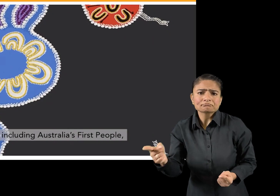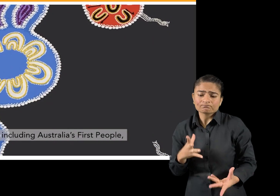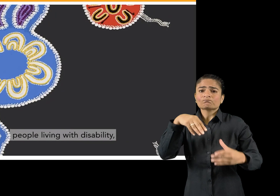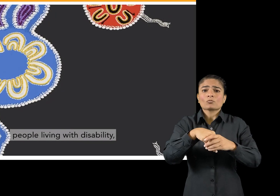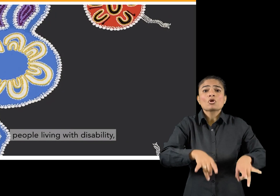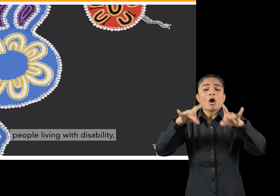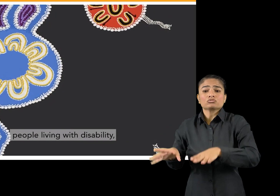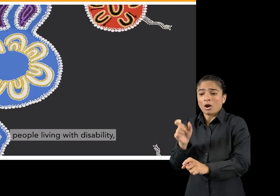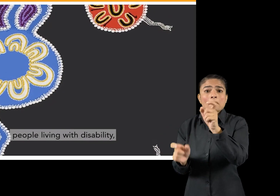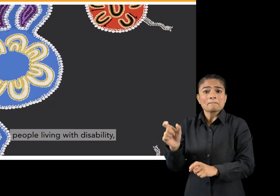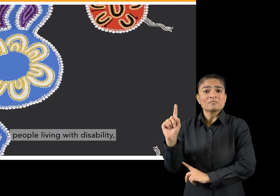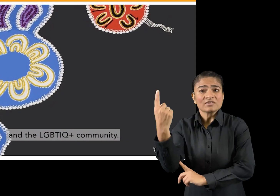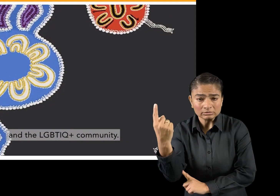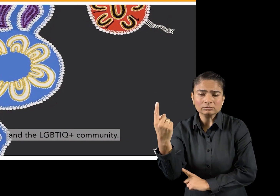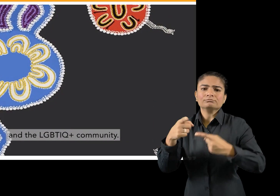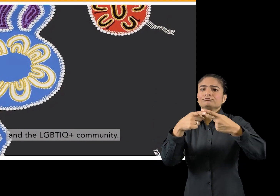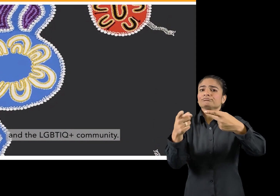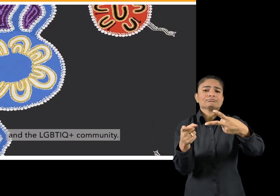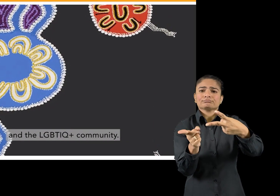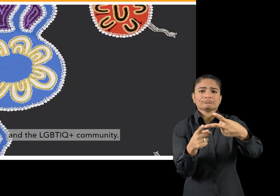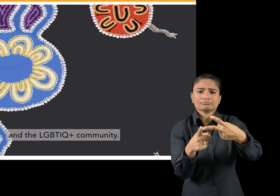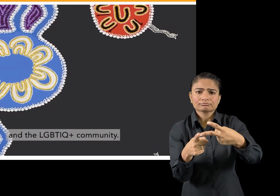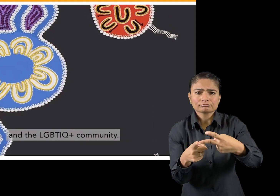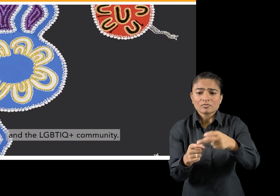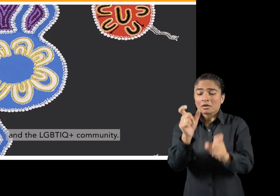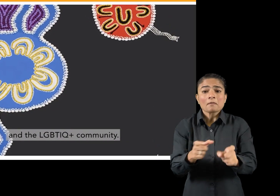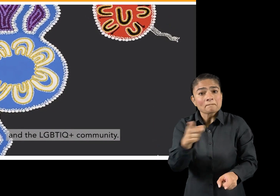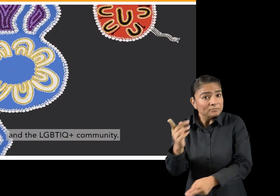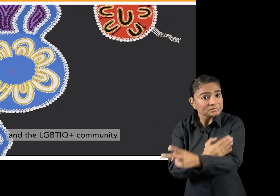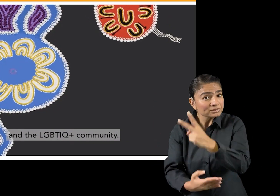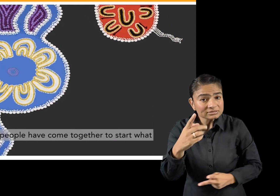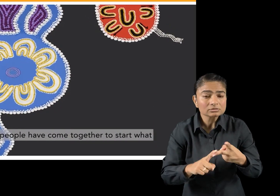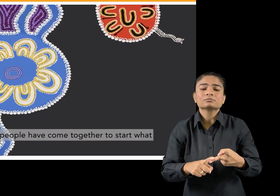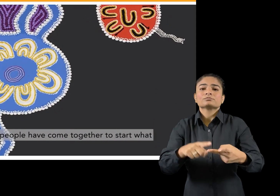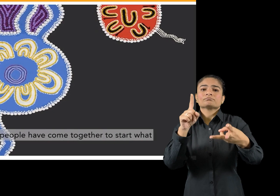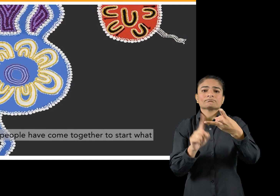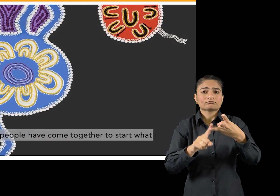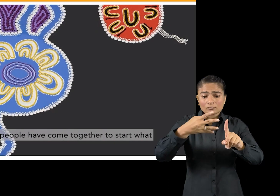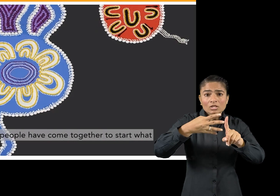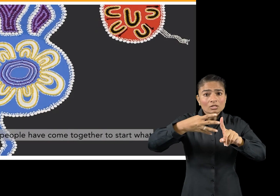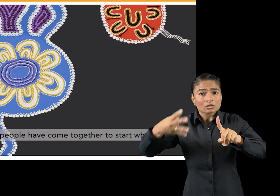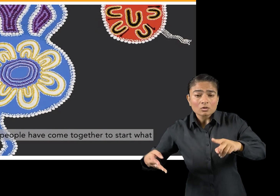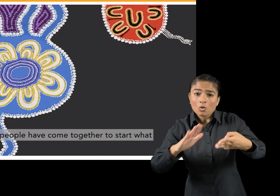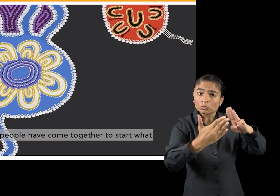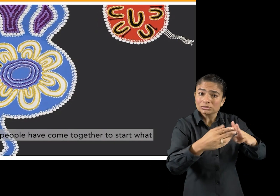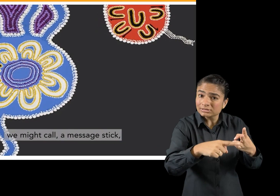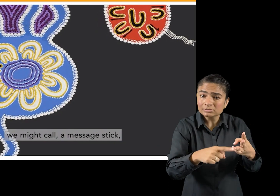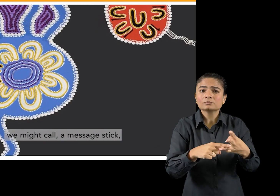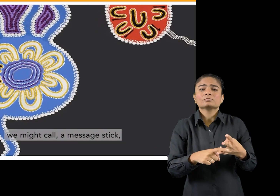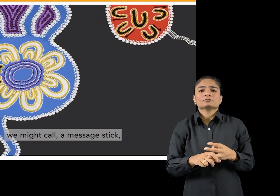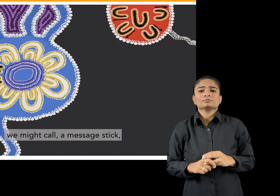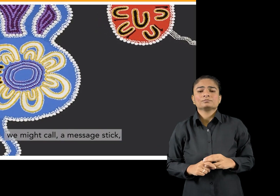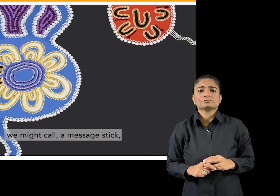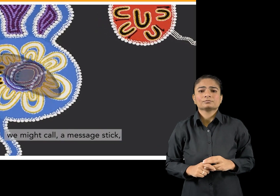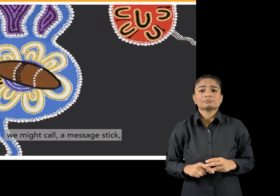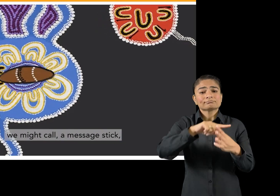People, people living with disability, and the LGBTIQ plus community. These people have come together to start what we might